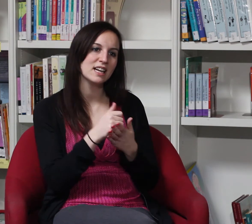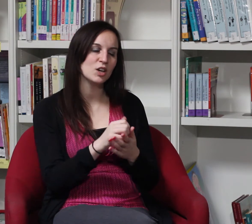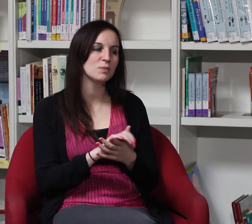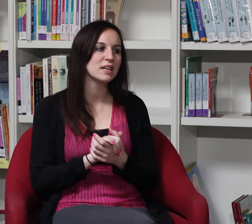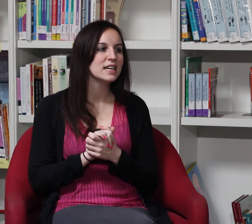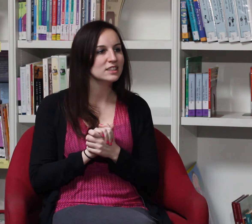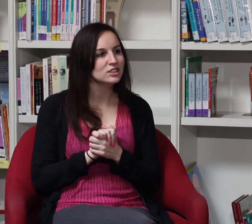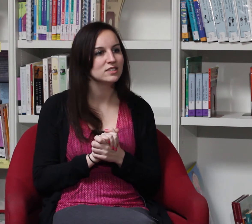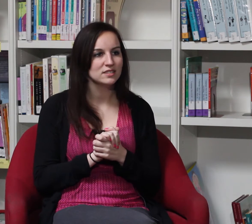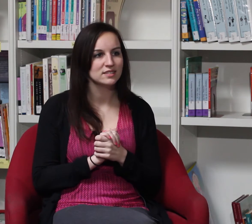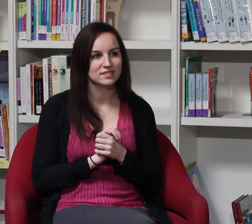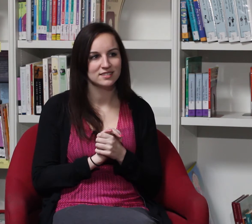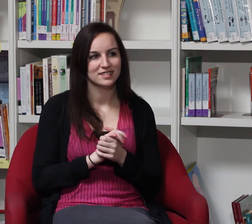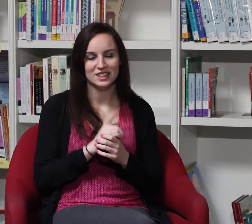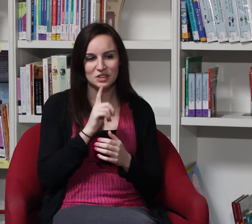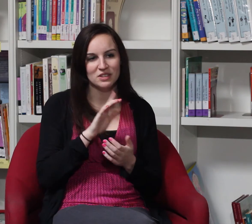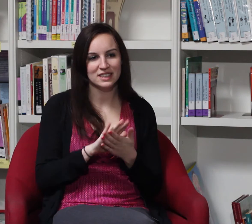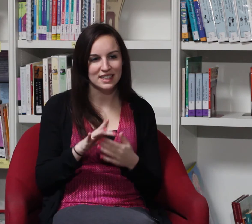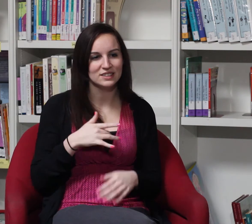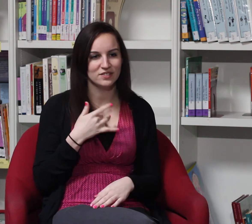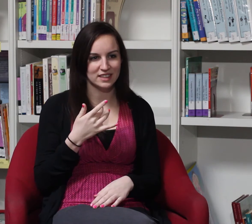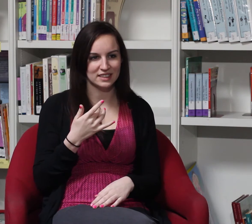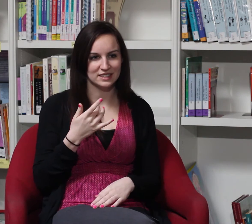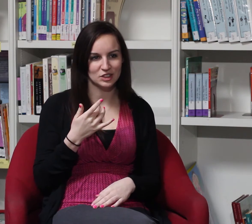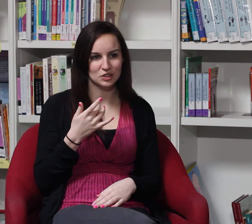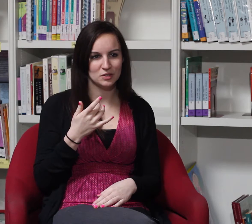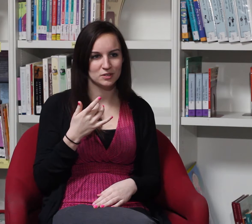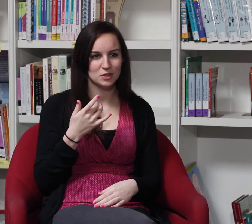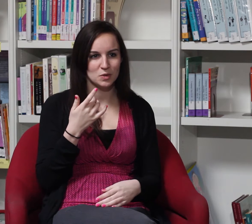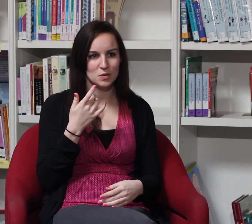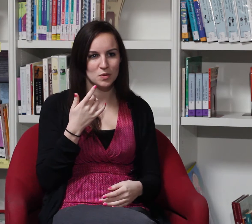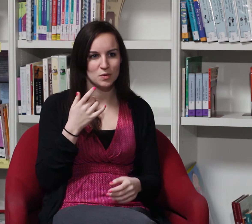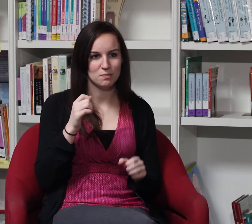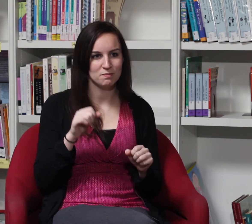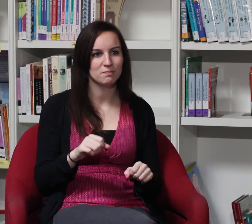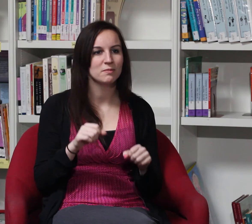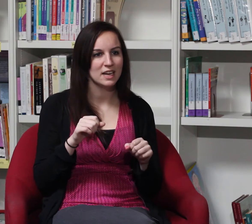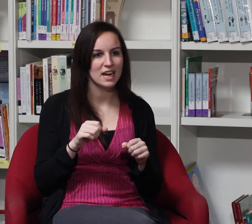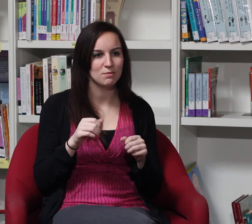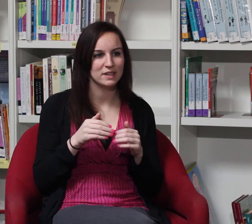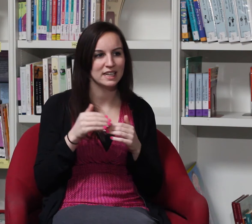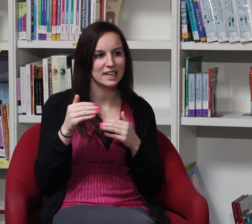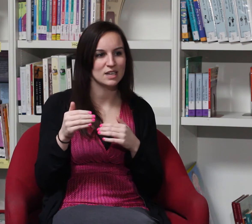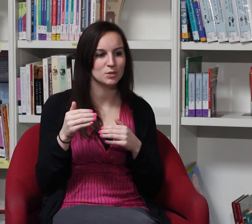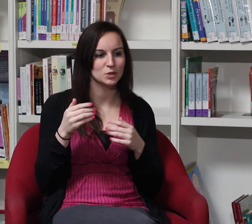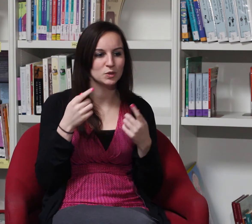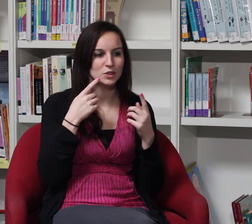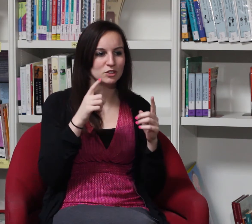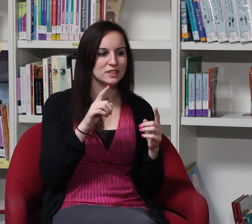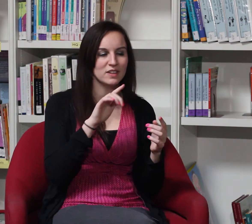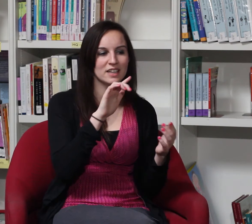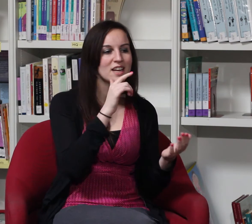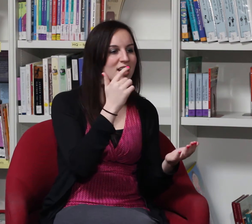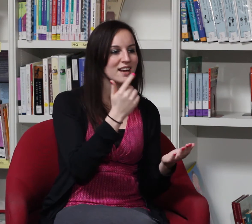help. It's a really nice feeling to have been like able to achieve like